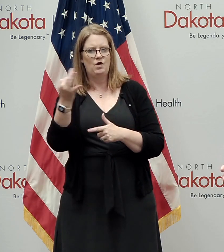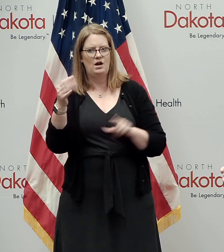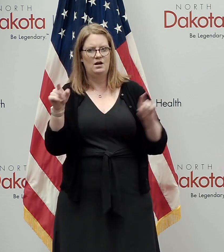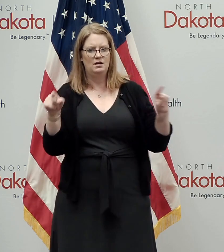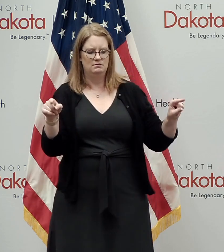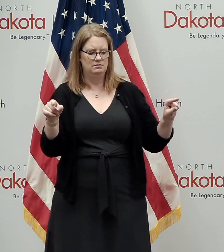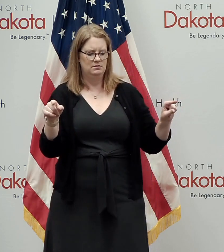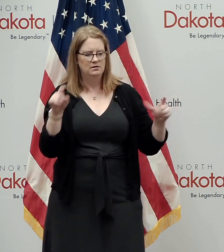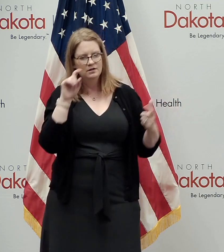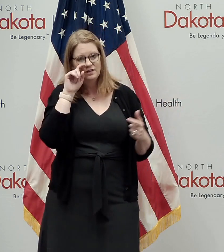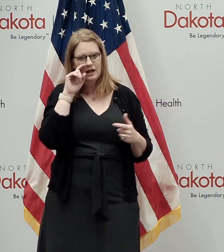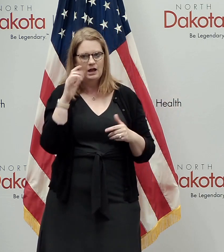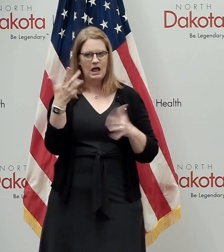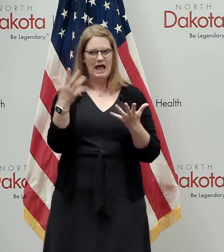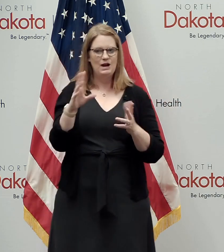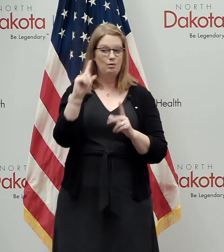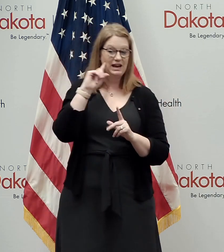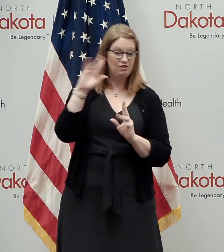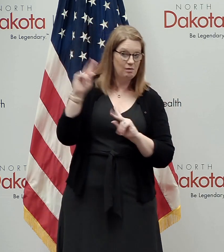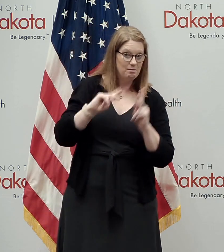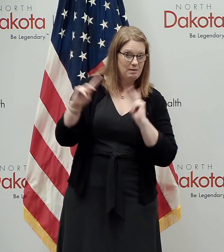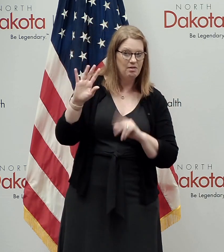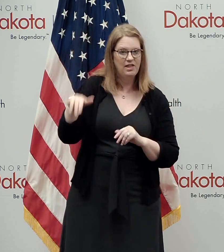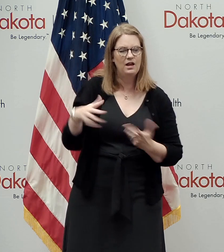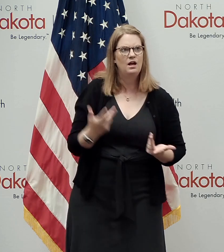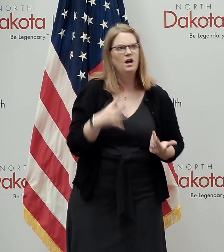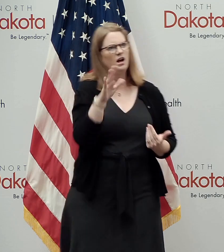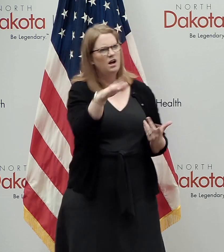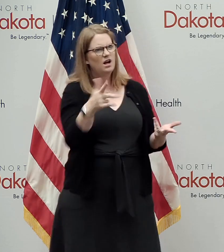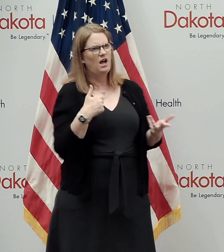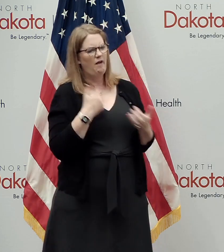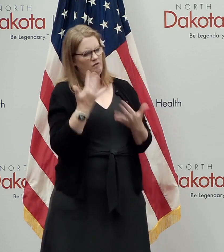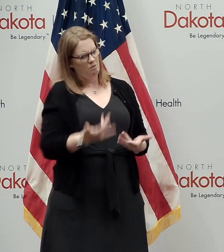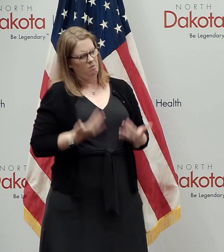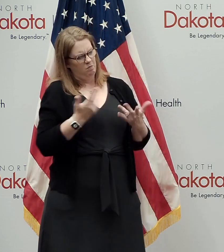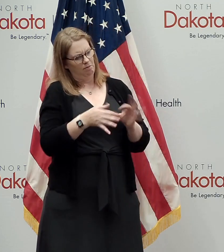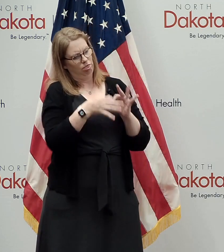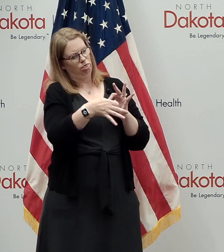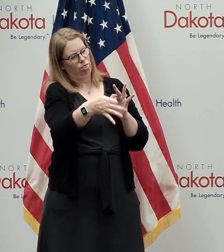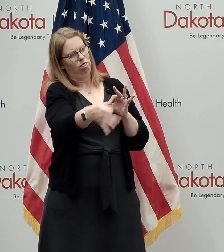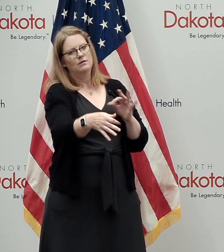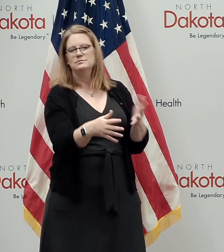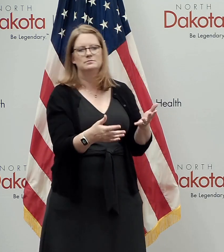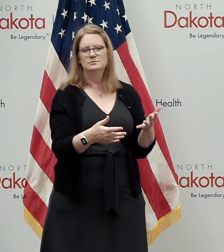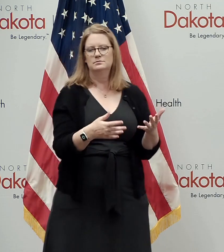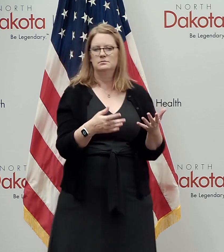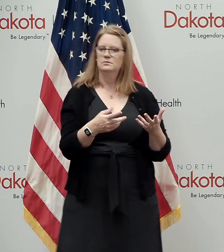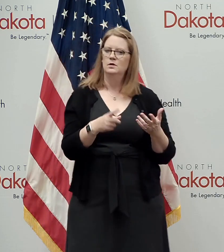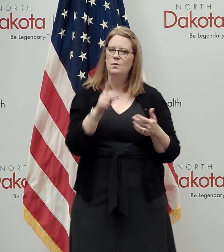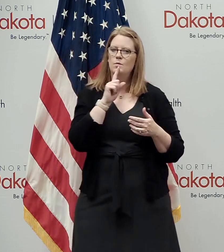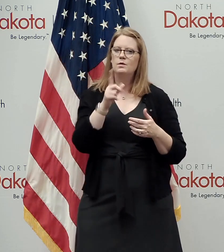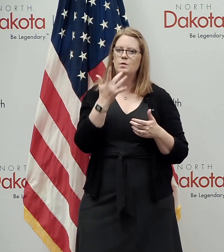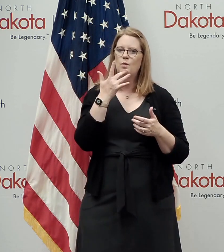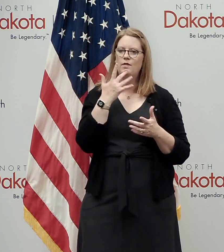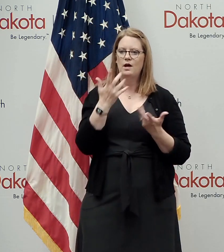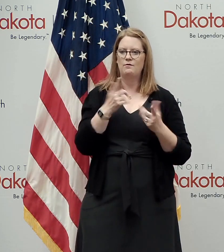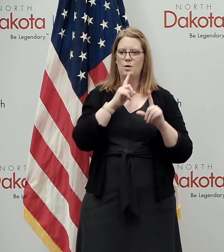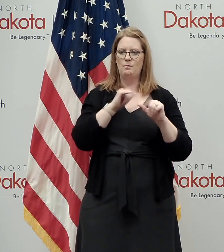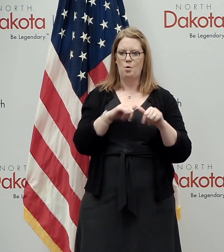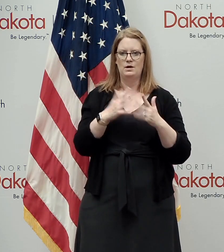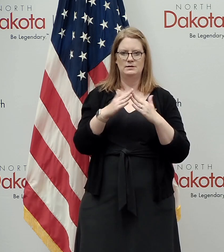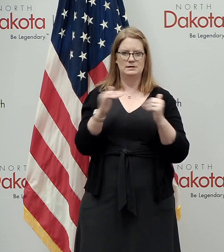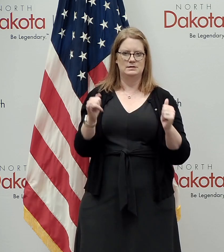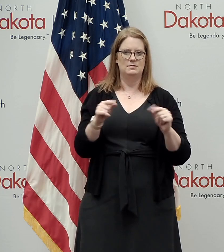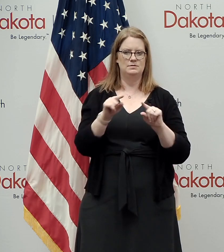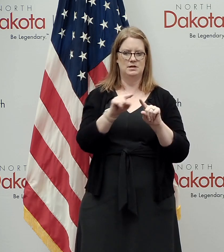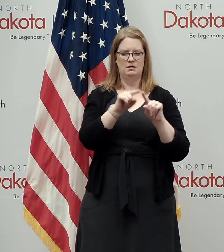the citizens that they're having problems. I mean, to me, that we want to have reporting systems internally that would tell us if we're slipping